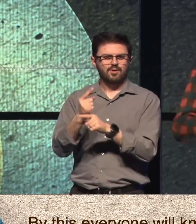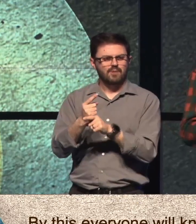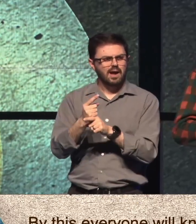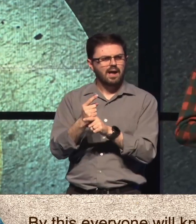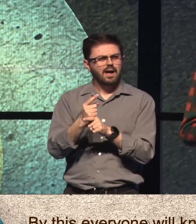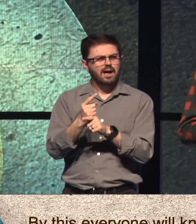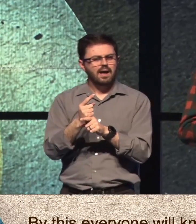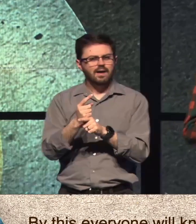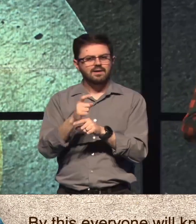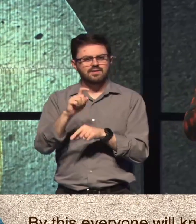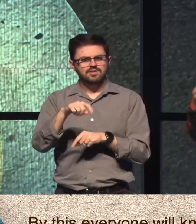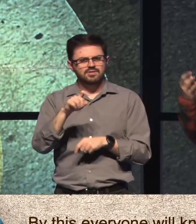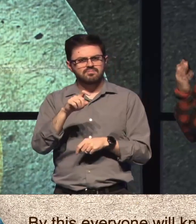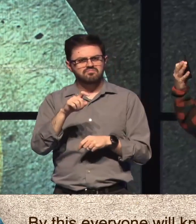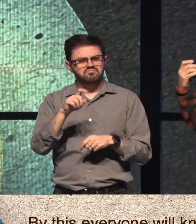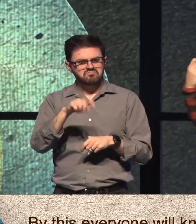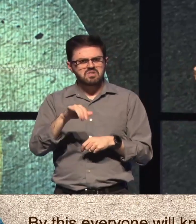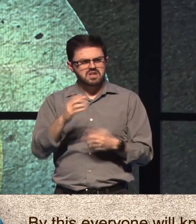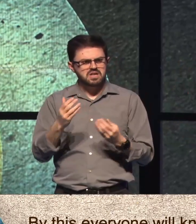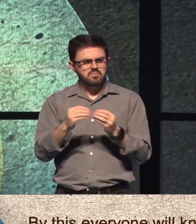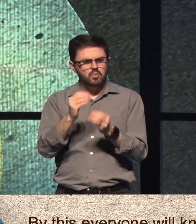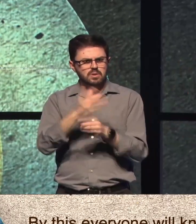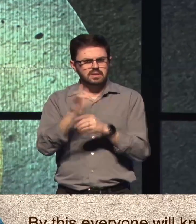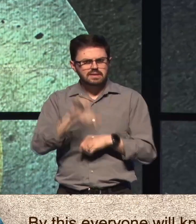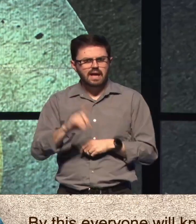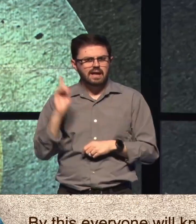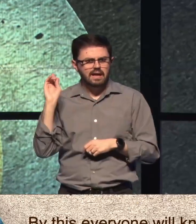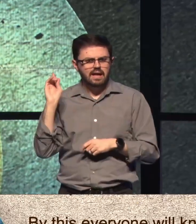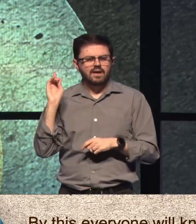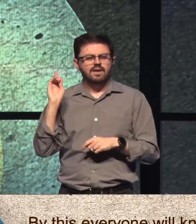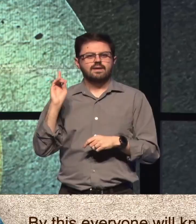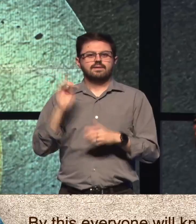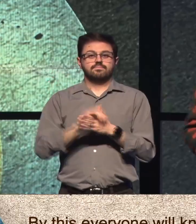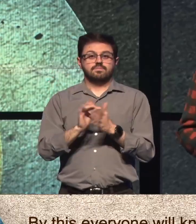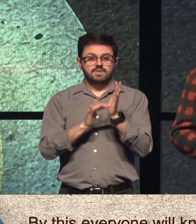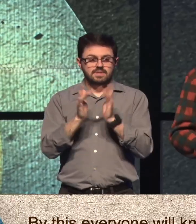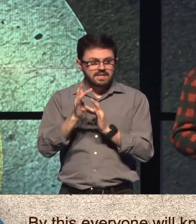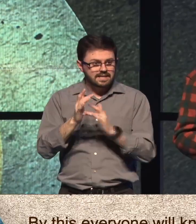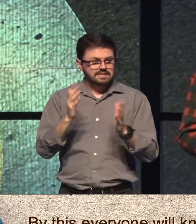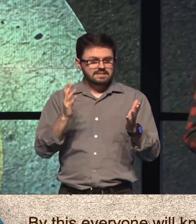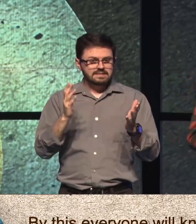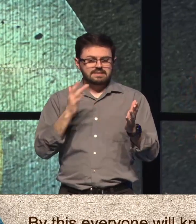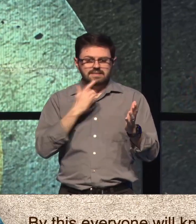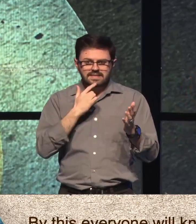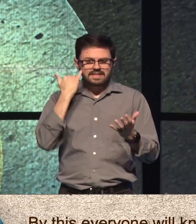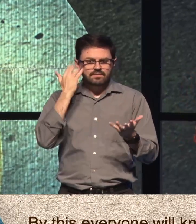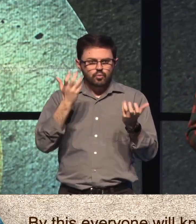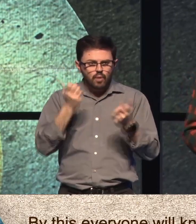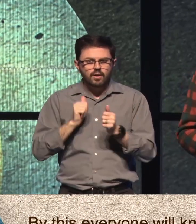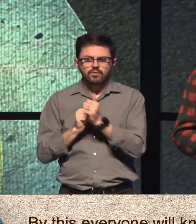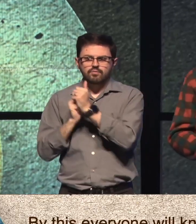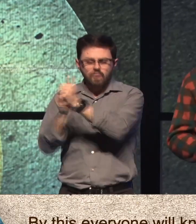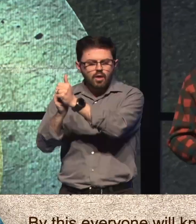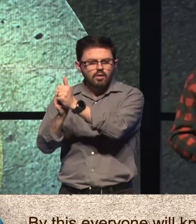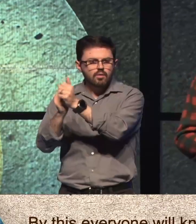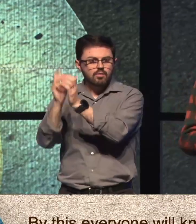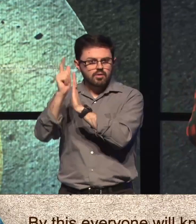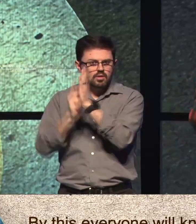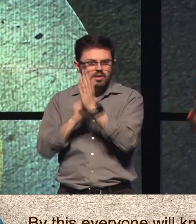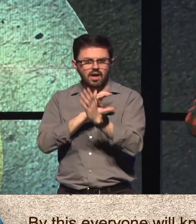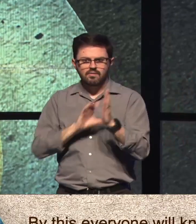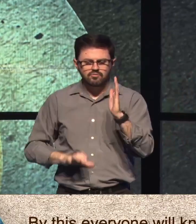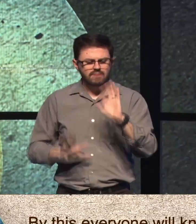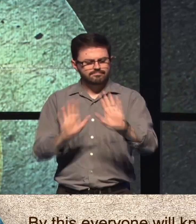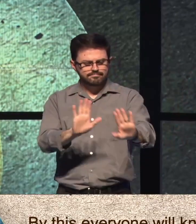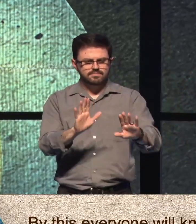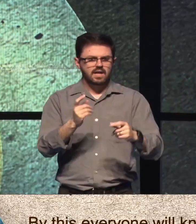by our love. Jesus says, listen, if you want to live the law of Christ, listen, I get it. There's all these things. There's all these other laws. There's all these other commandments that